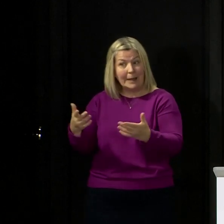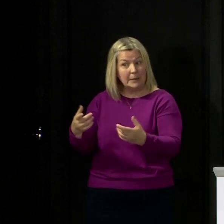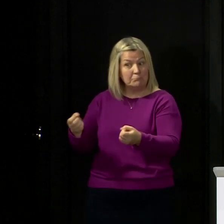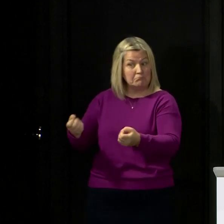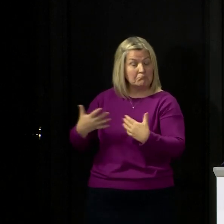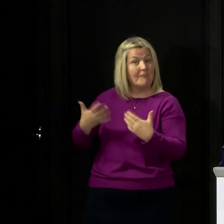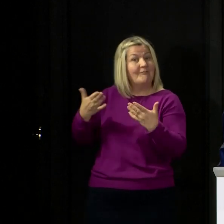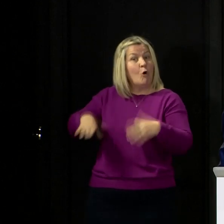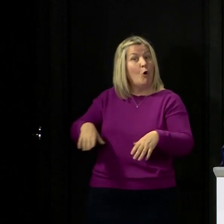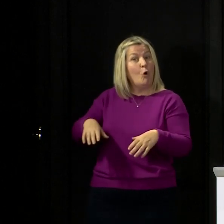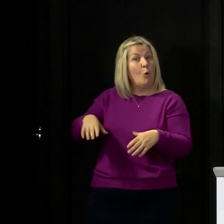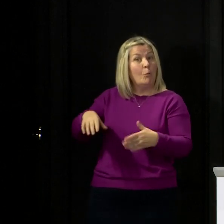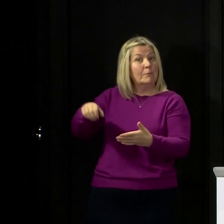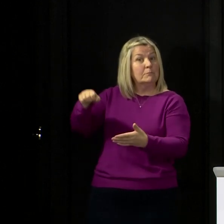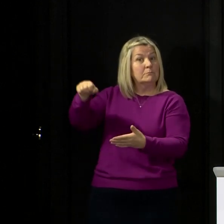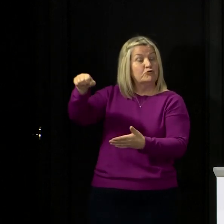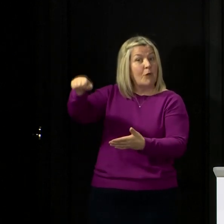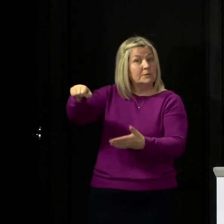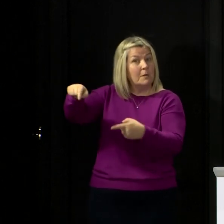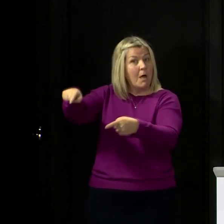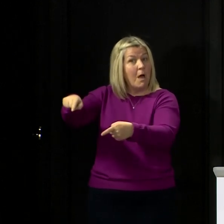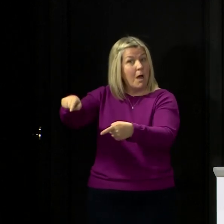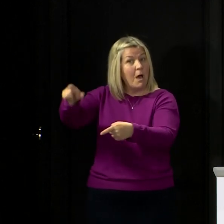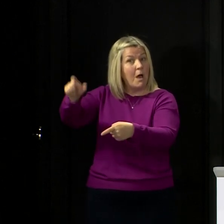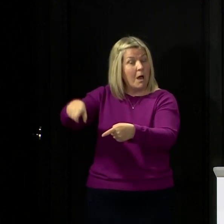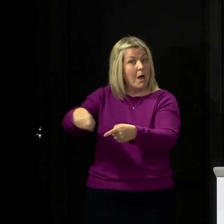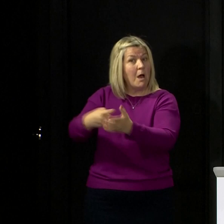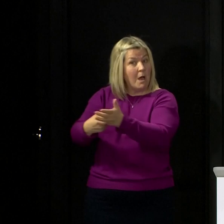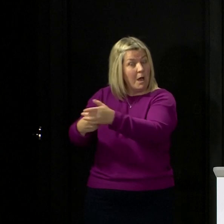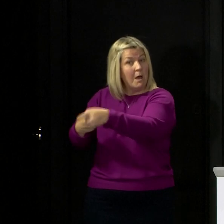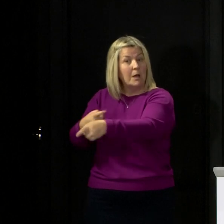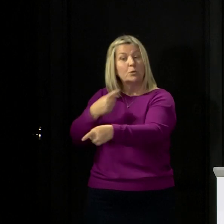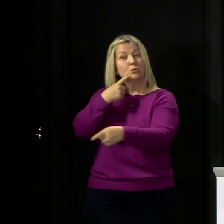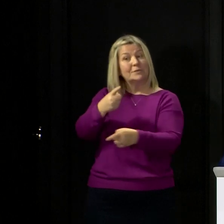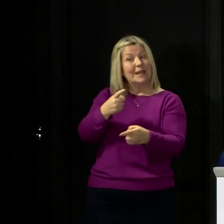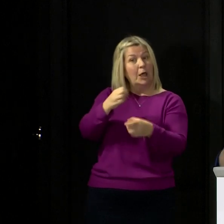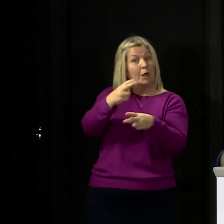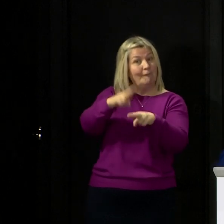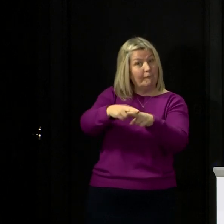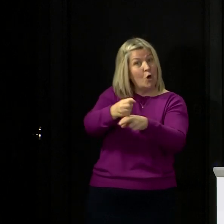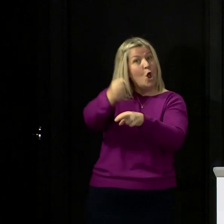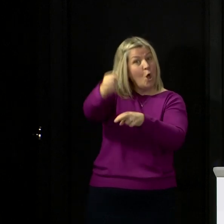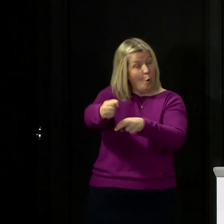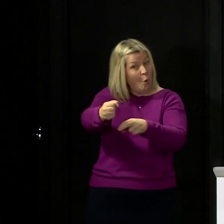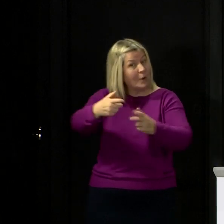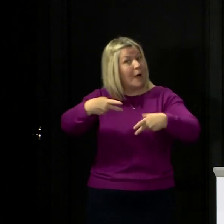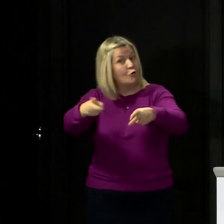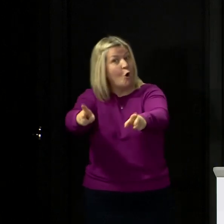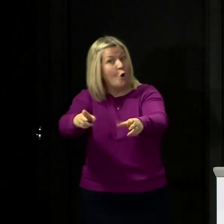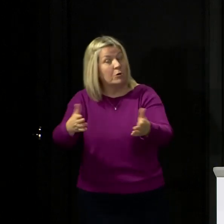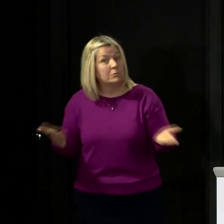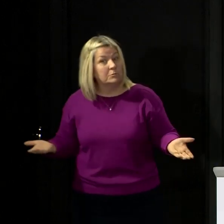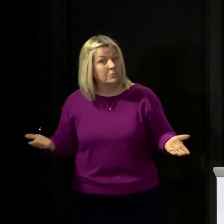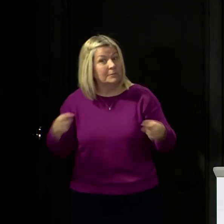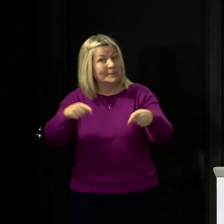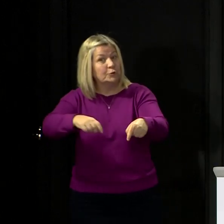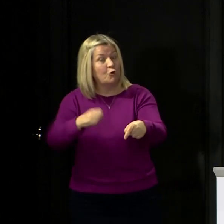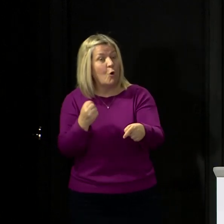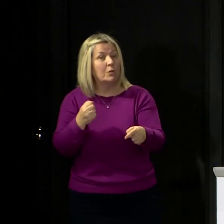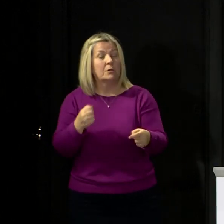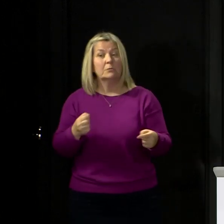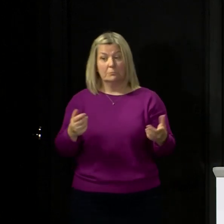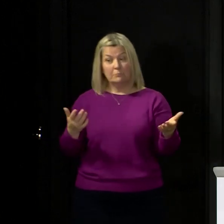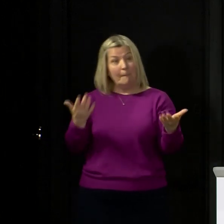place here longer than in other parts of the UK if that's necessary? Well, these discussions are all discussions that we have on an